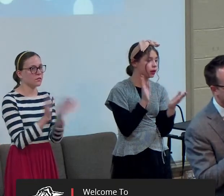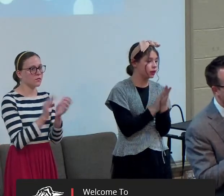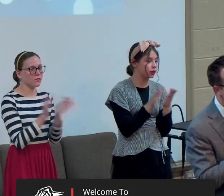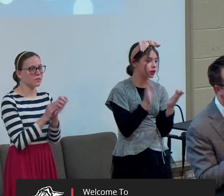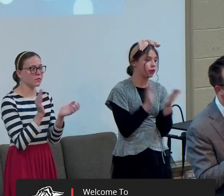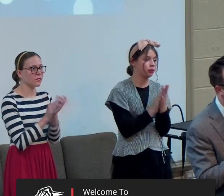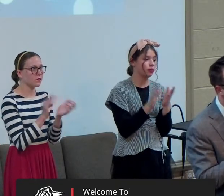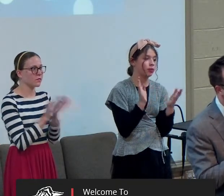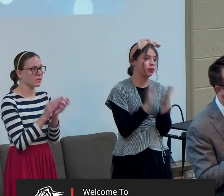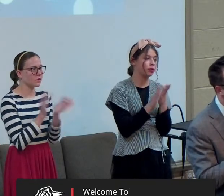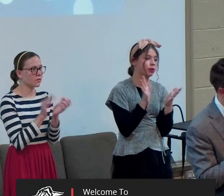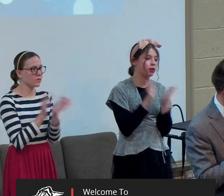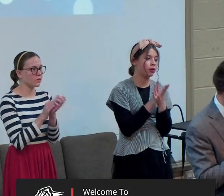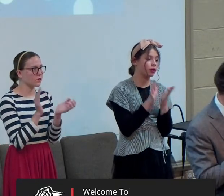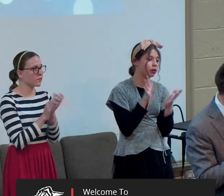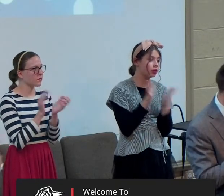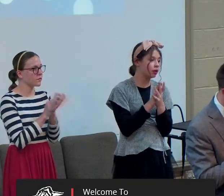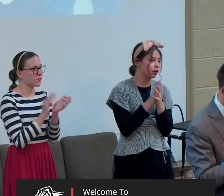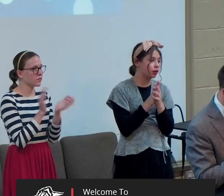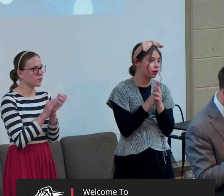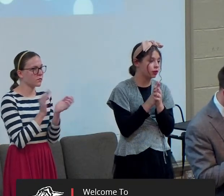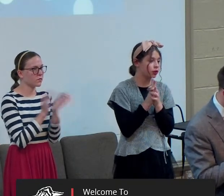for them. And